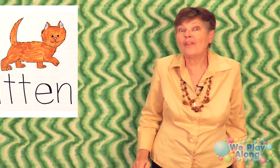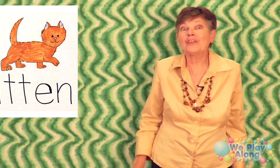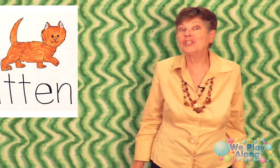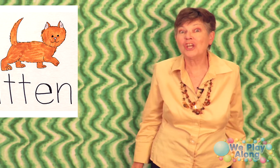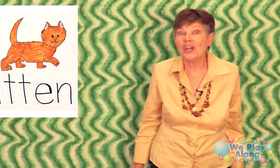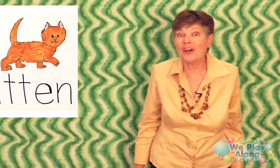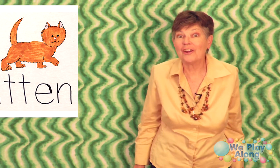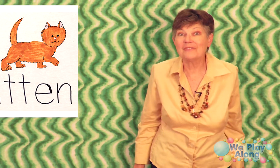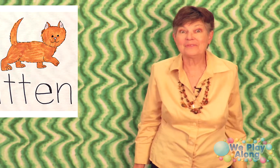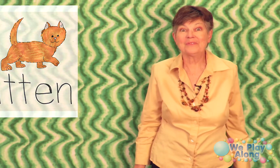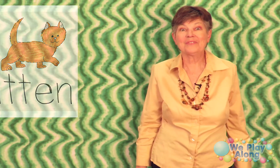the chair.